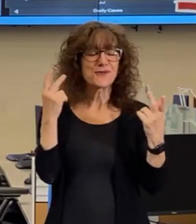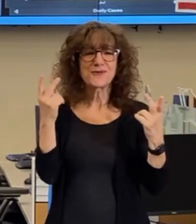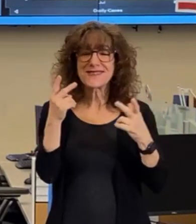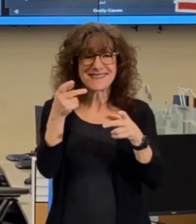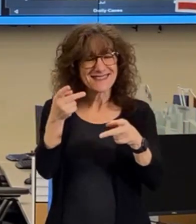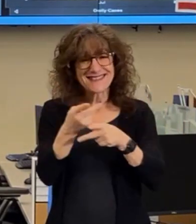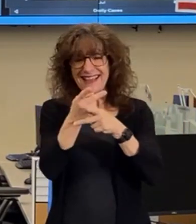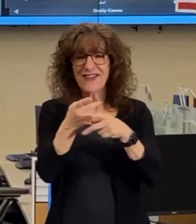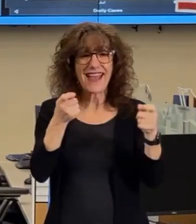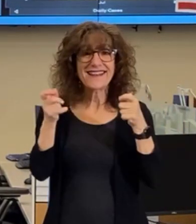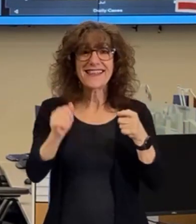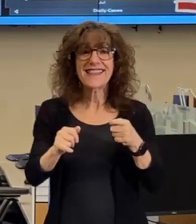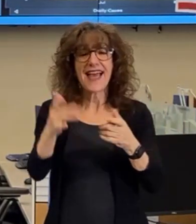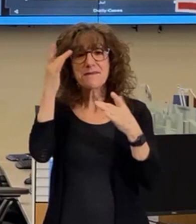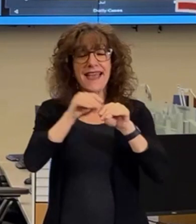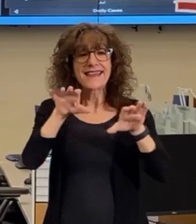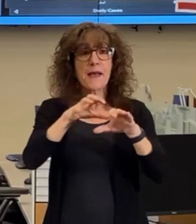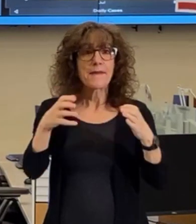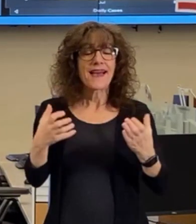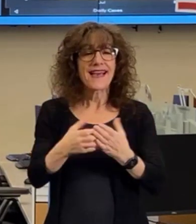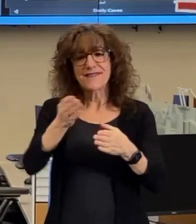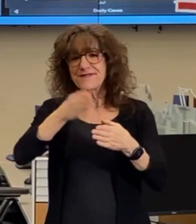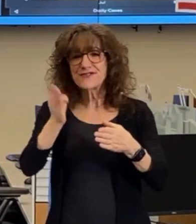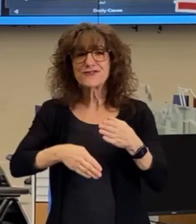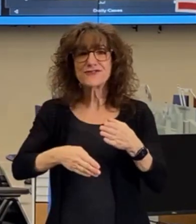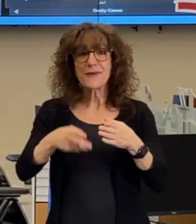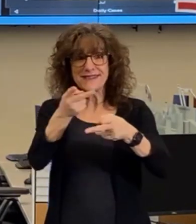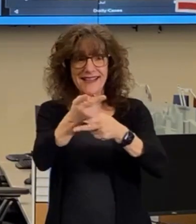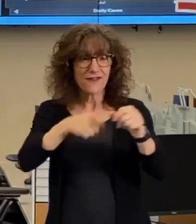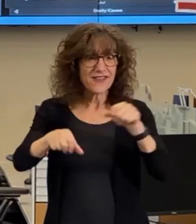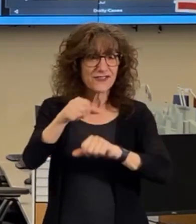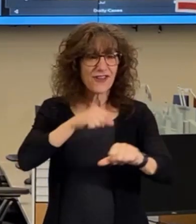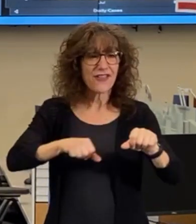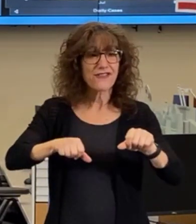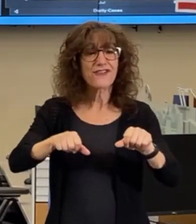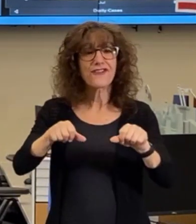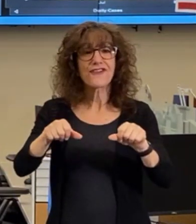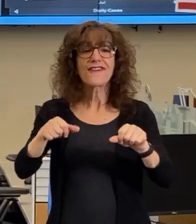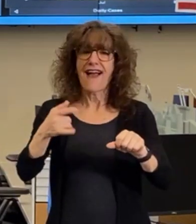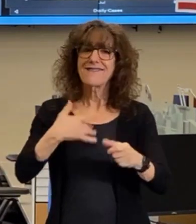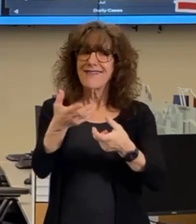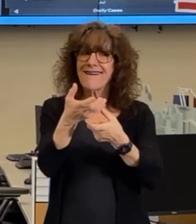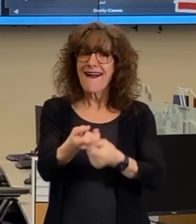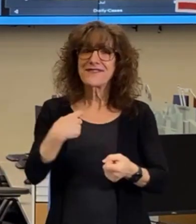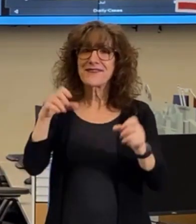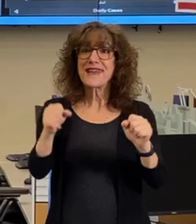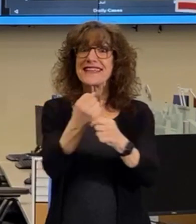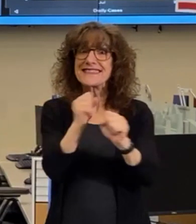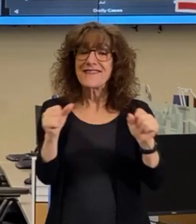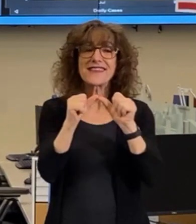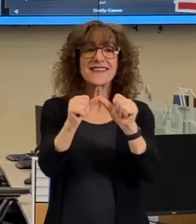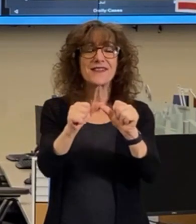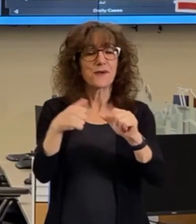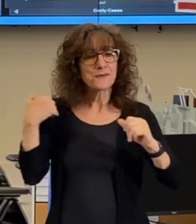and for all. And if we continue to work together and look out for one another, I am so confident that we will be able to safely continue